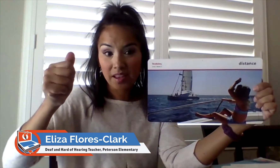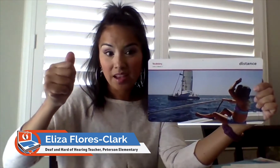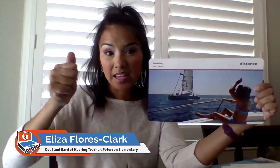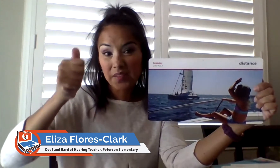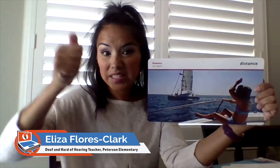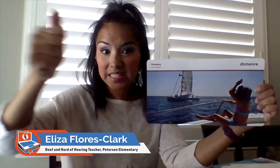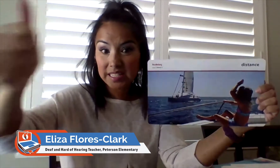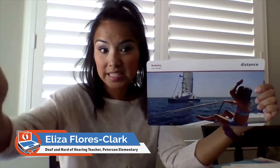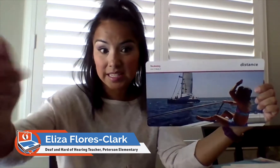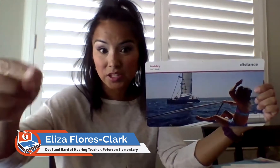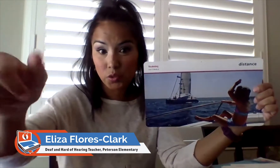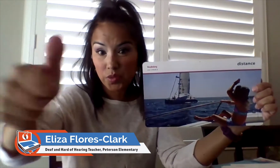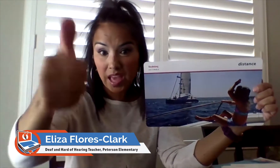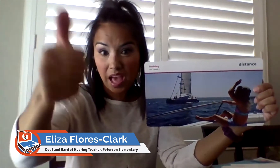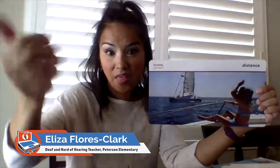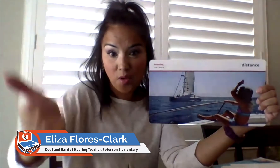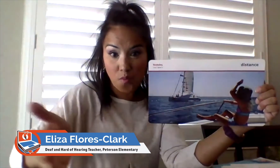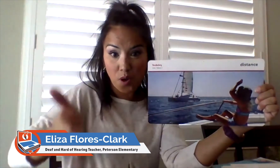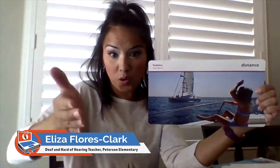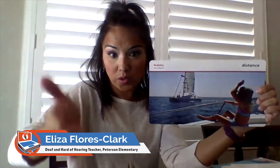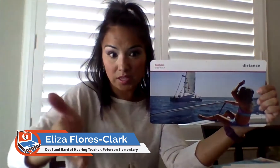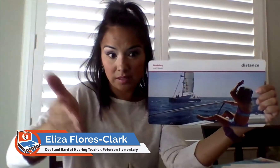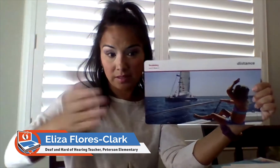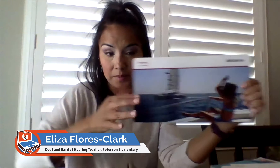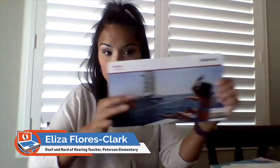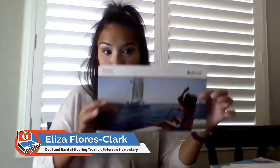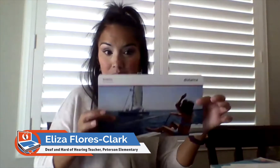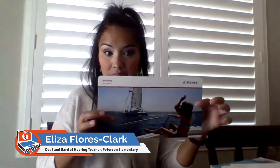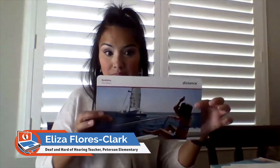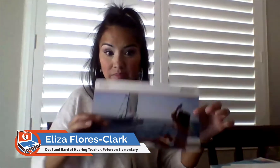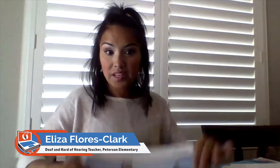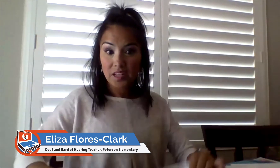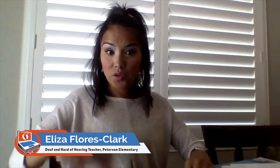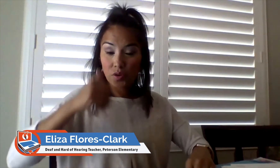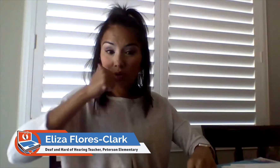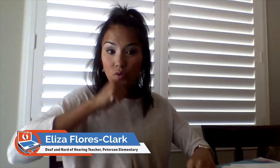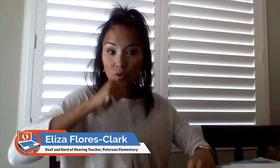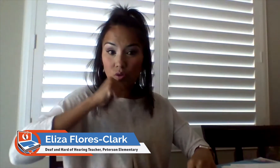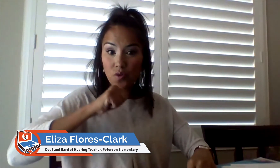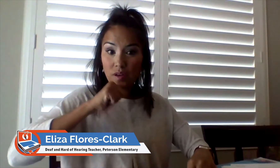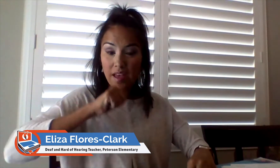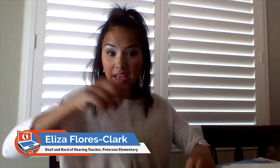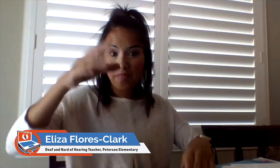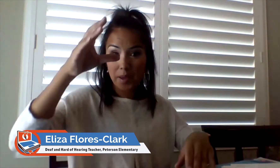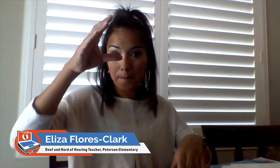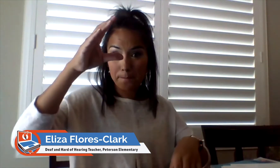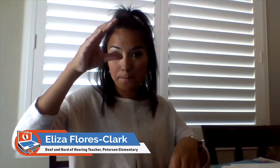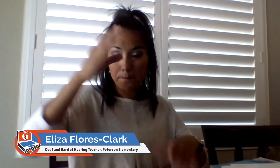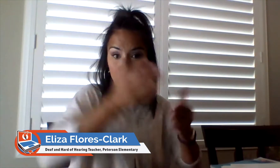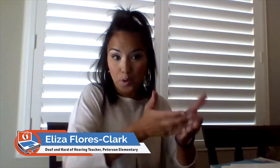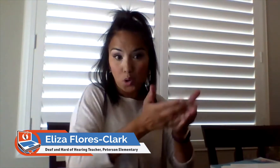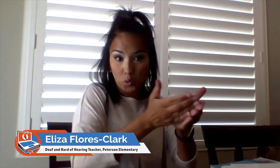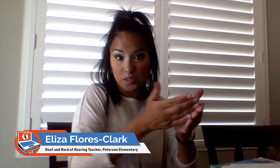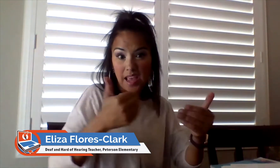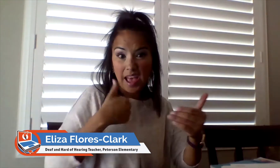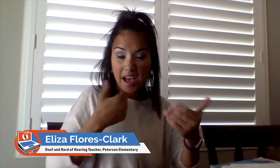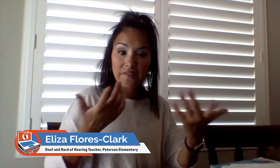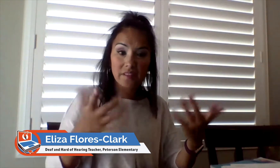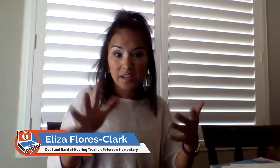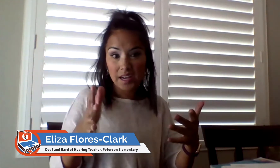kind of a distance to the other boat. So the girl and the boat have kind of